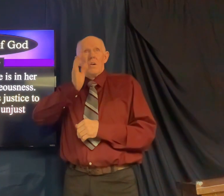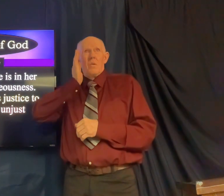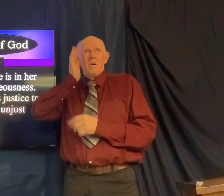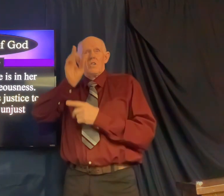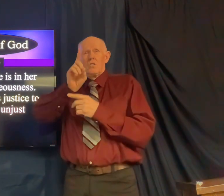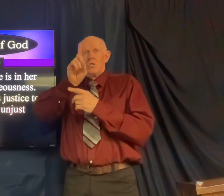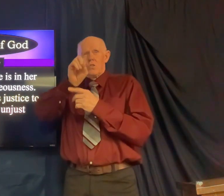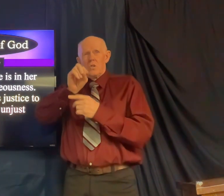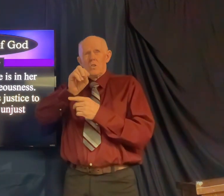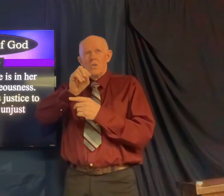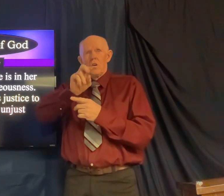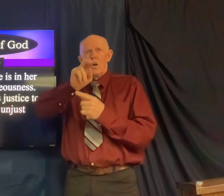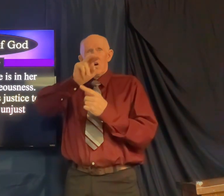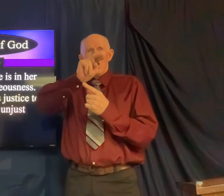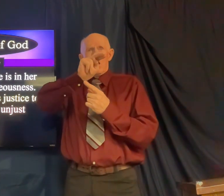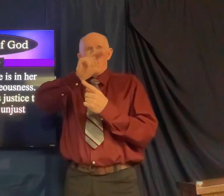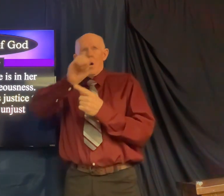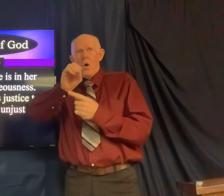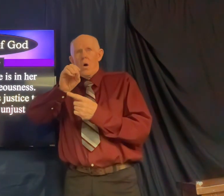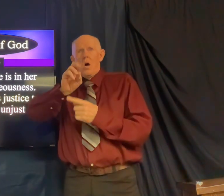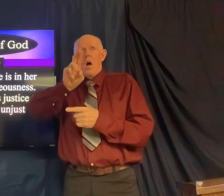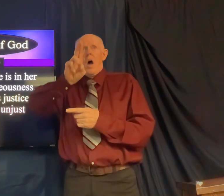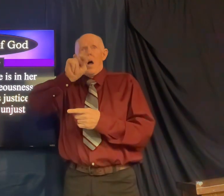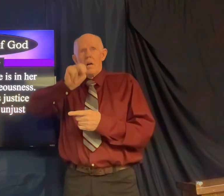He will do no